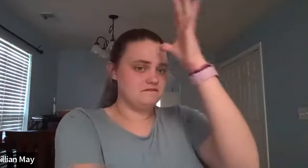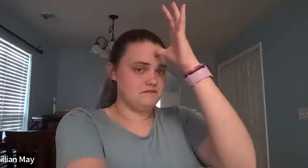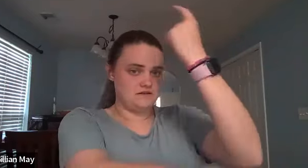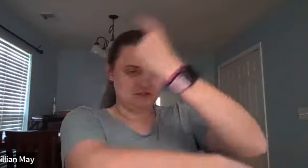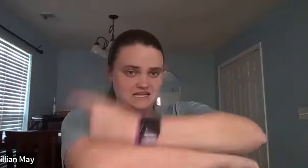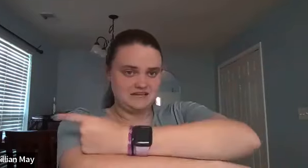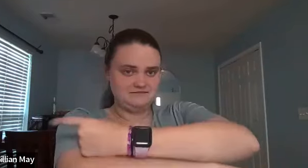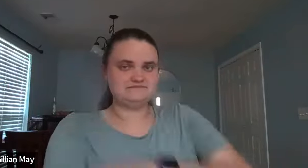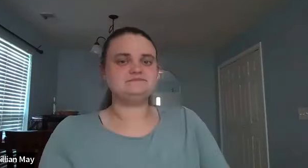Father's Day.